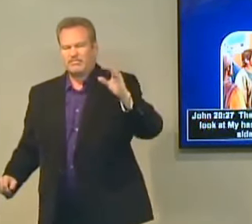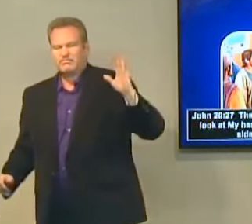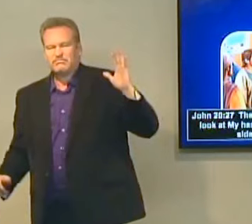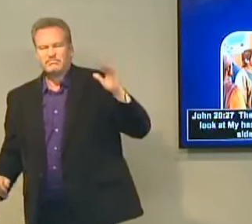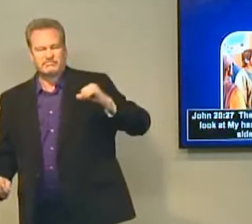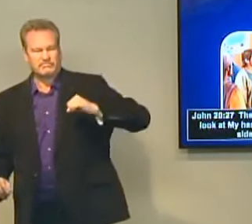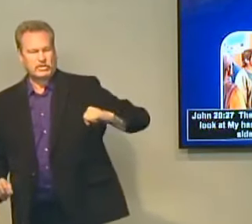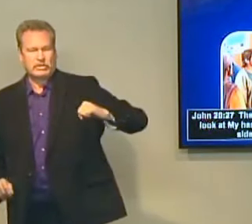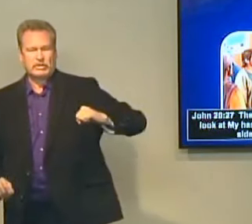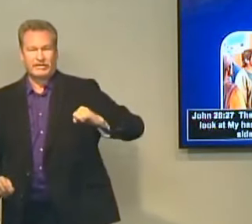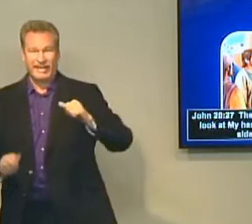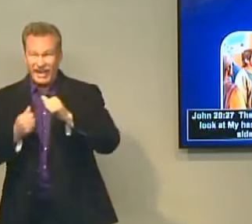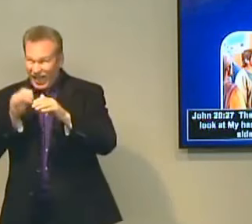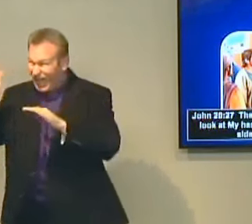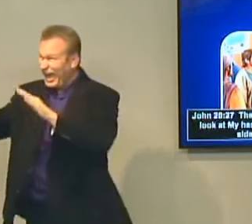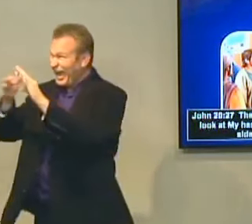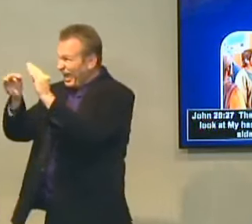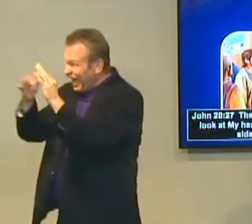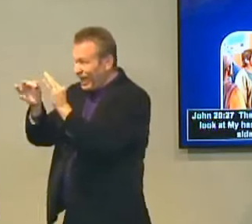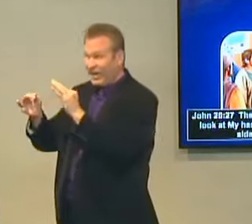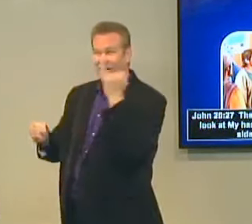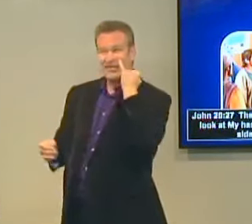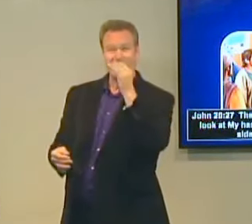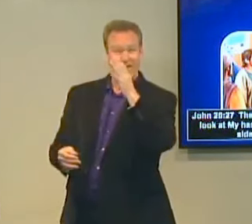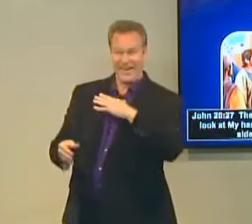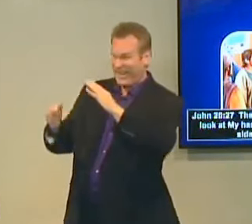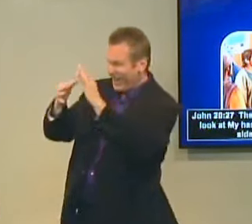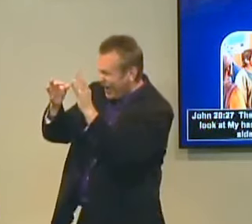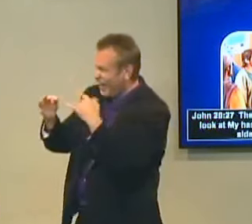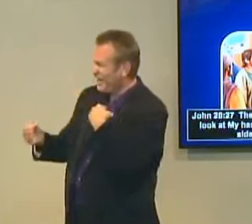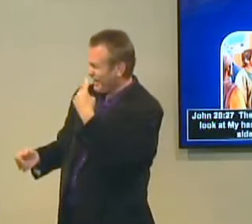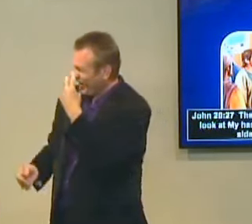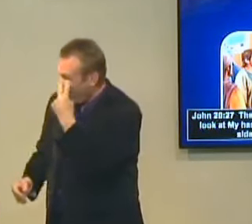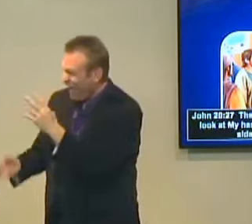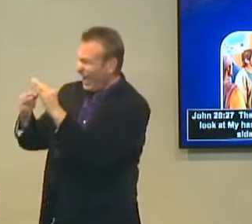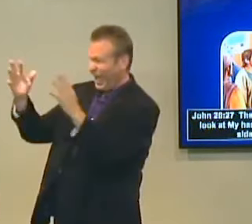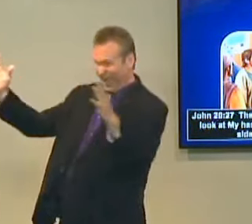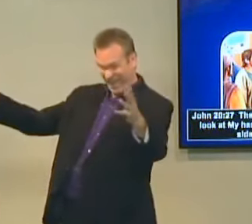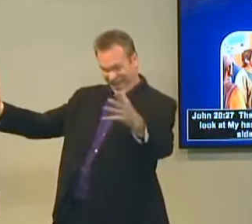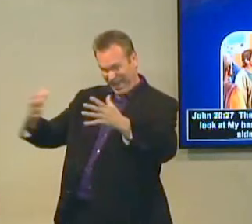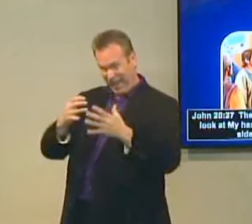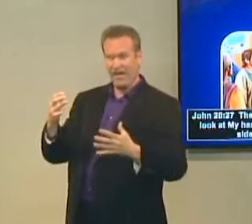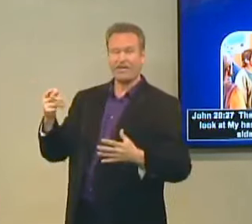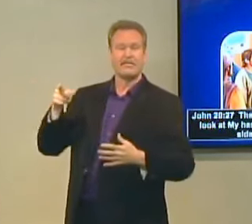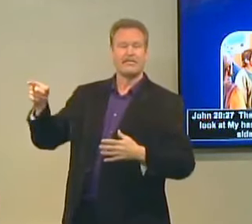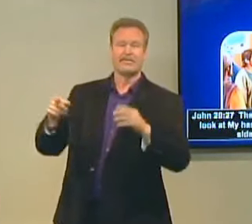skeptic. And he doesn't believe. That it's possible. That Jesus has ridden him from dead. The other disciples are sharing it with him. They look. You've seen him.